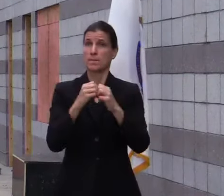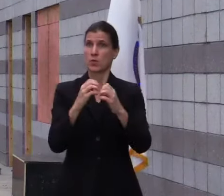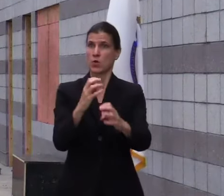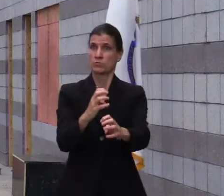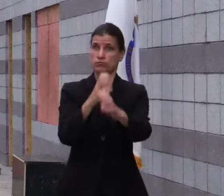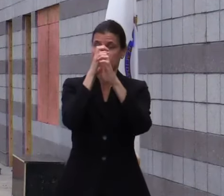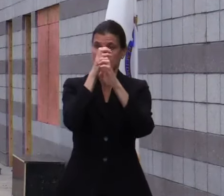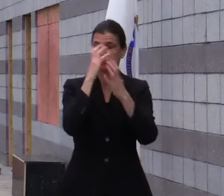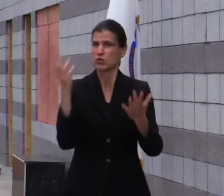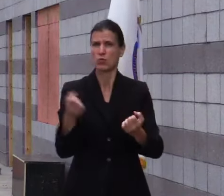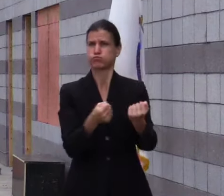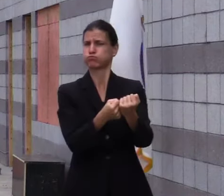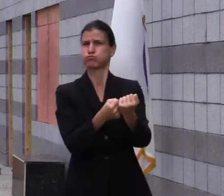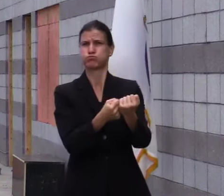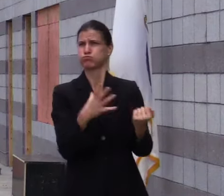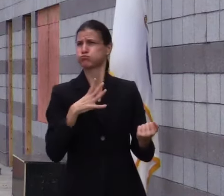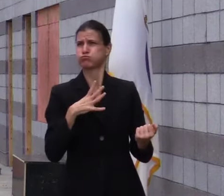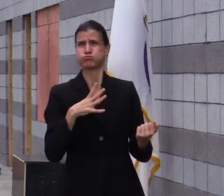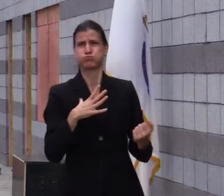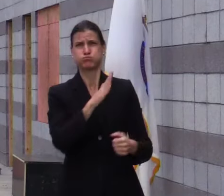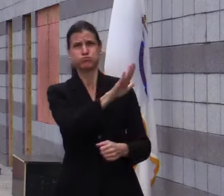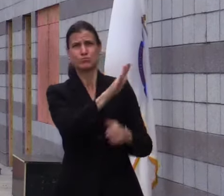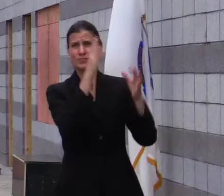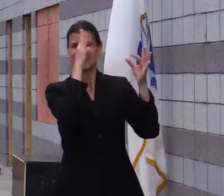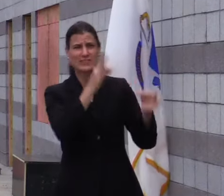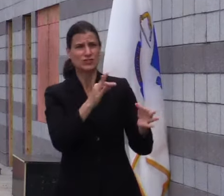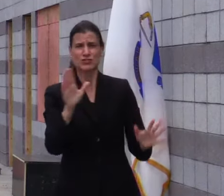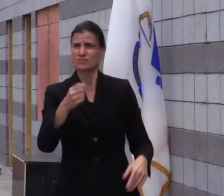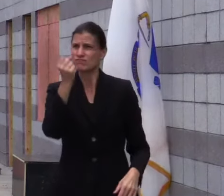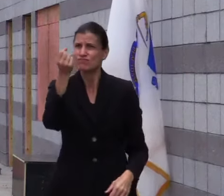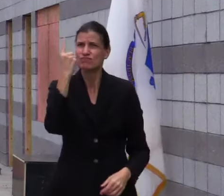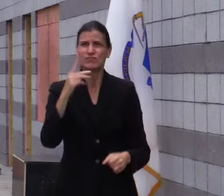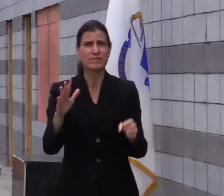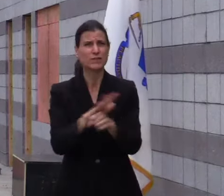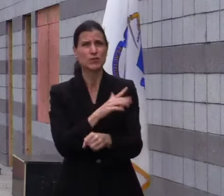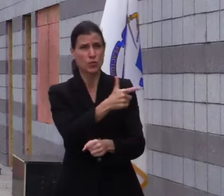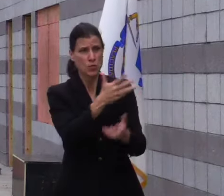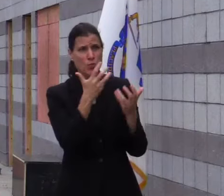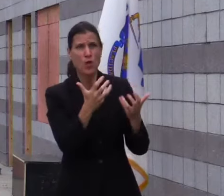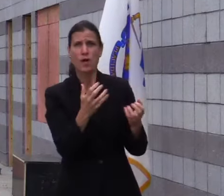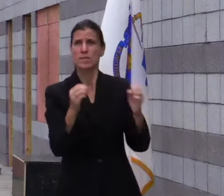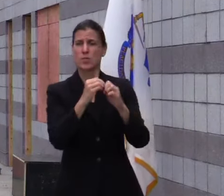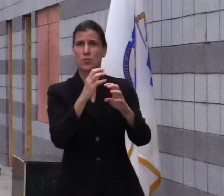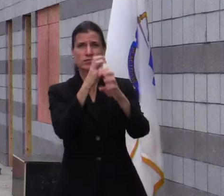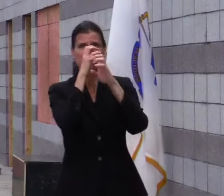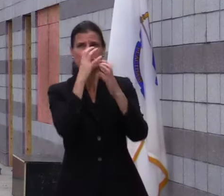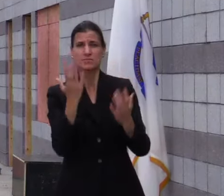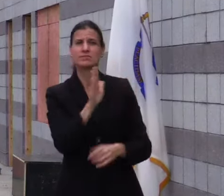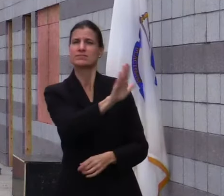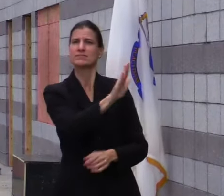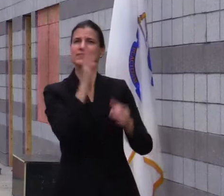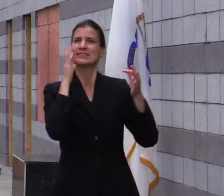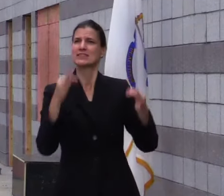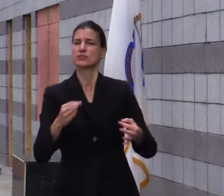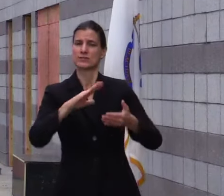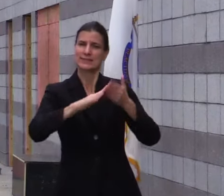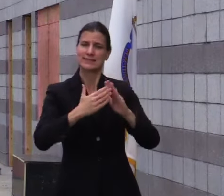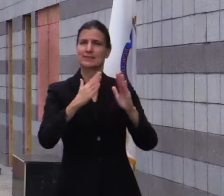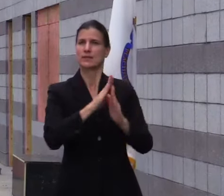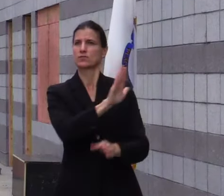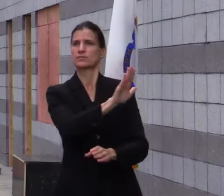terms of their population, I completely understand that. But I'd like that to be a decision that they make based on what they believe is going on the ground in their